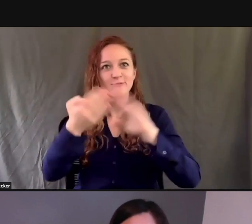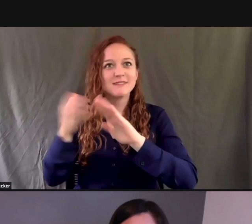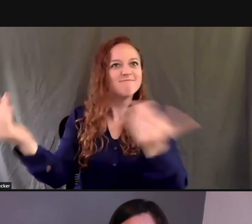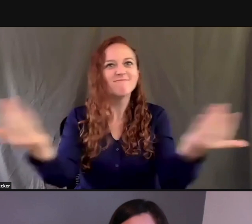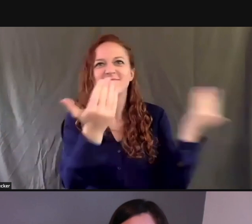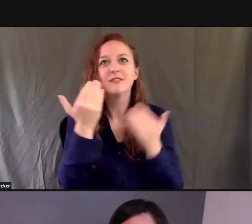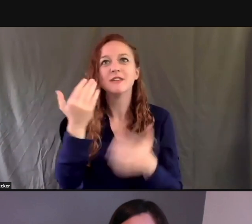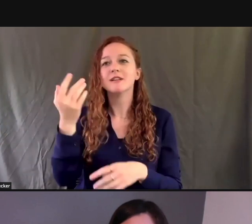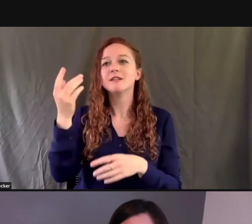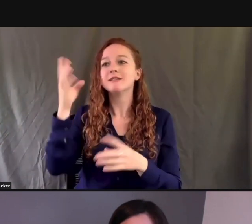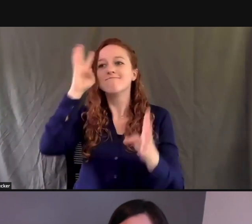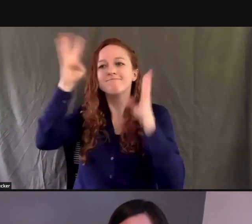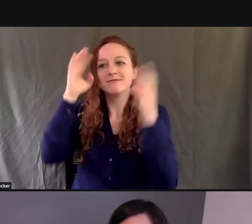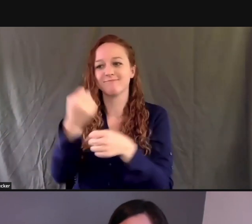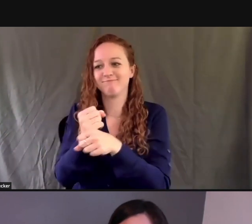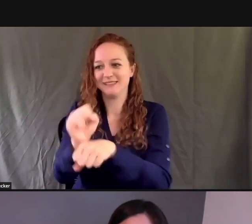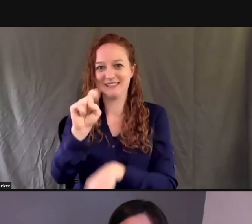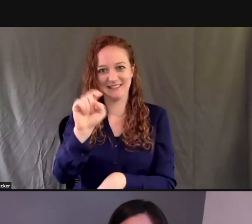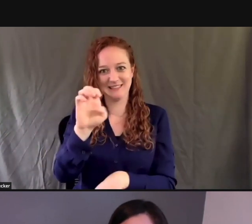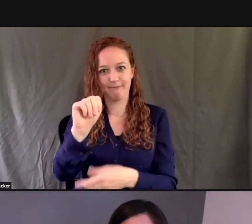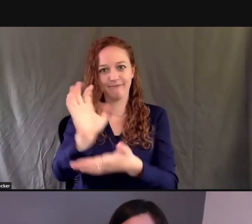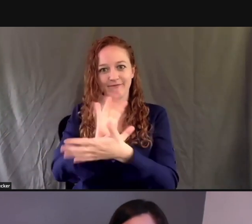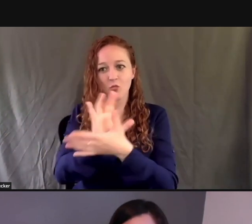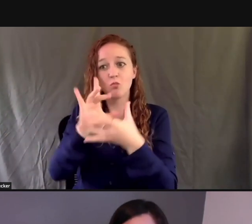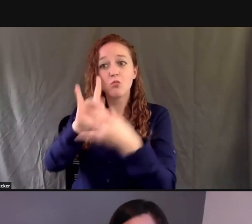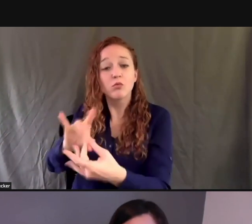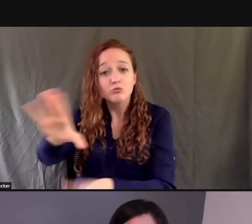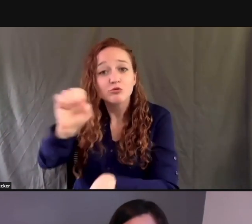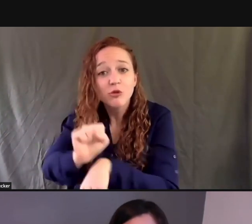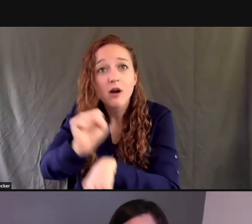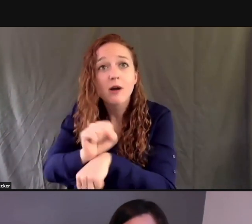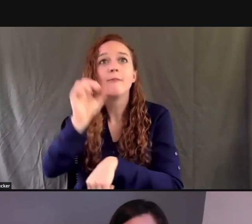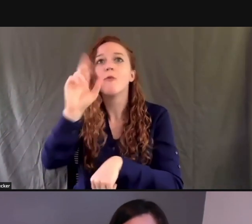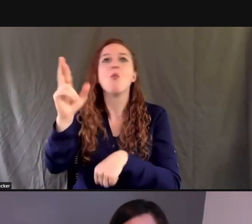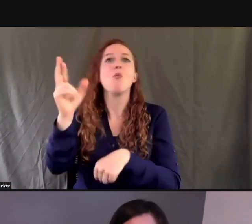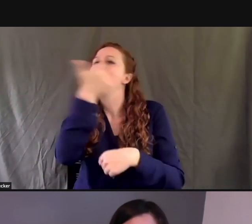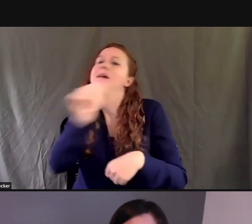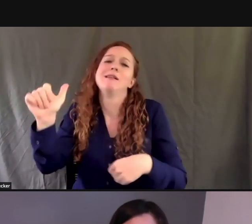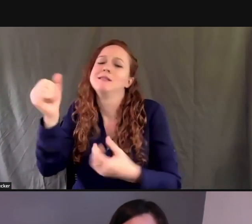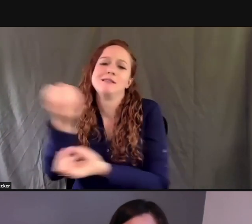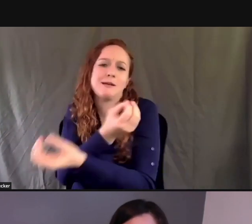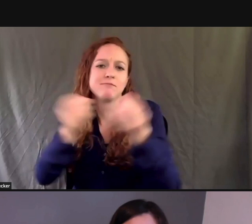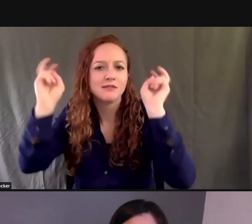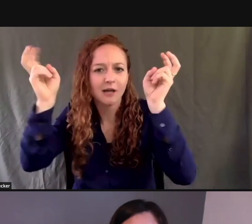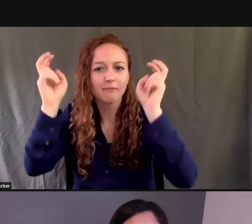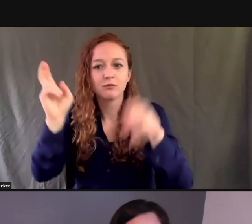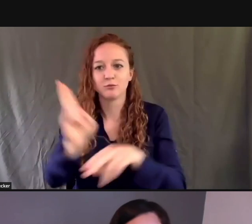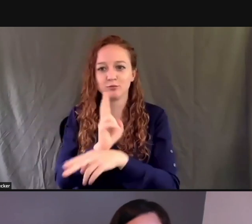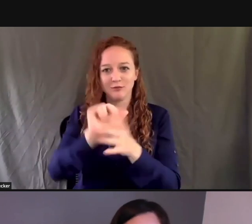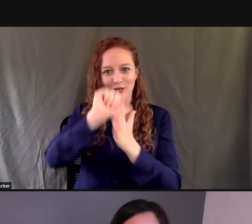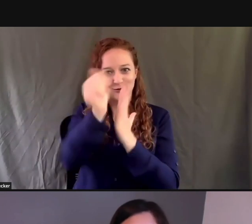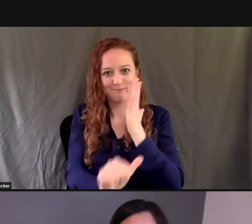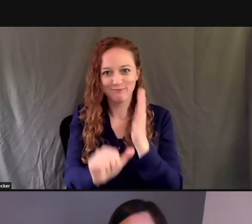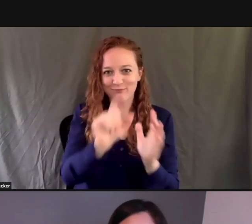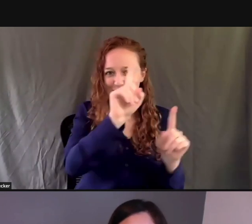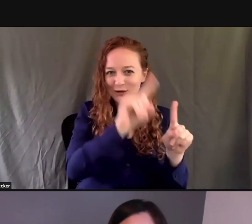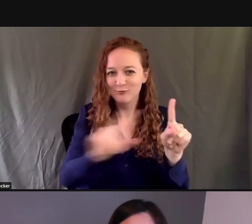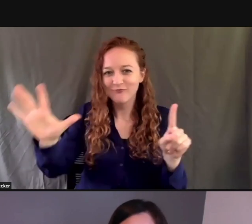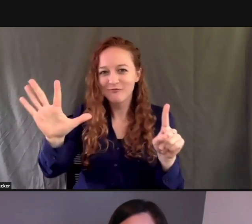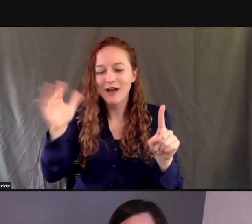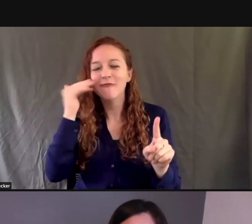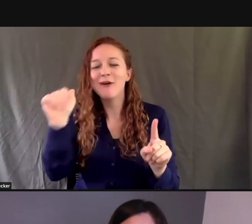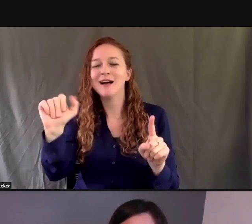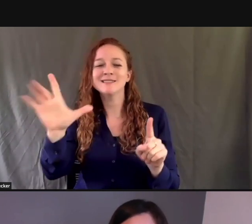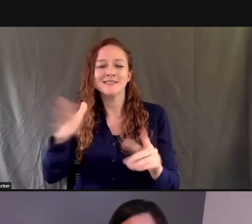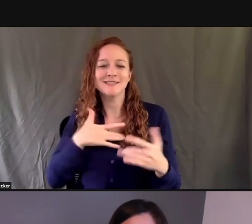we have to restart it, so that can take up to 8 to 13 hours. And the release of the video also